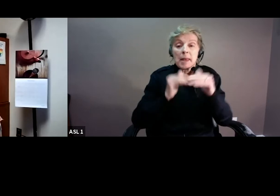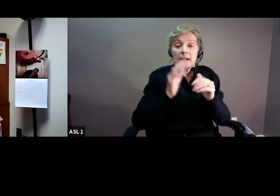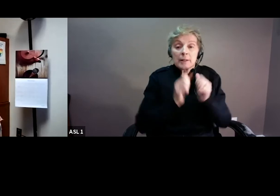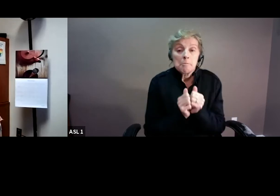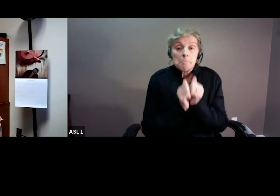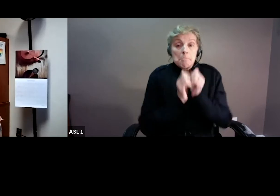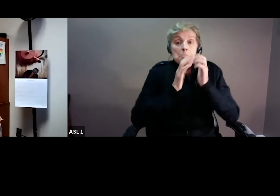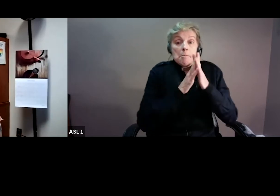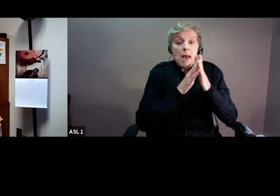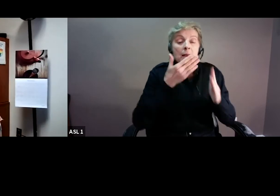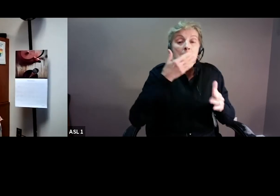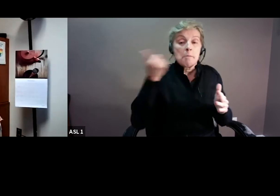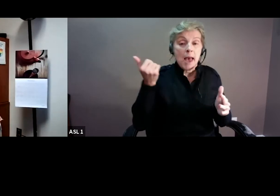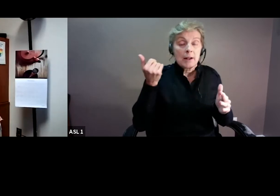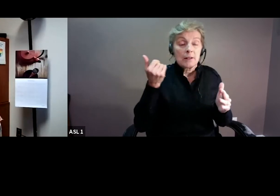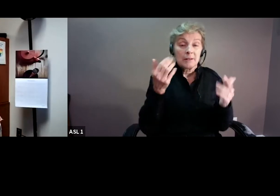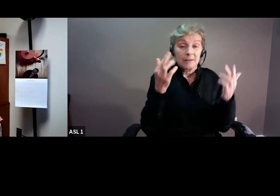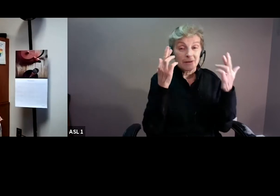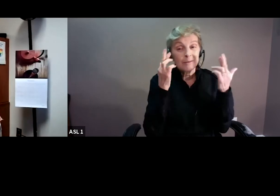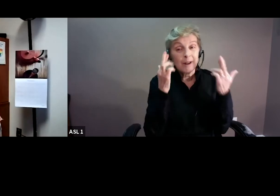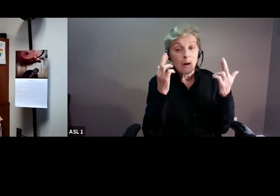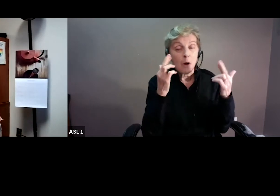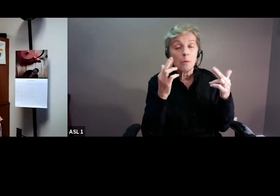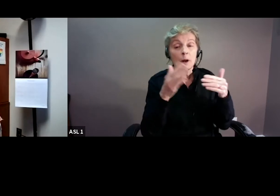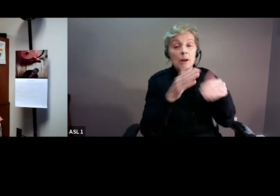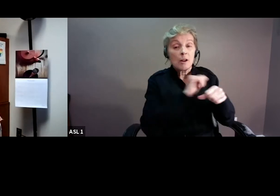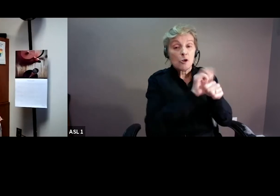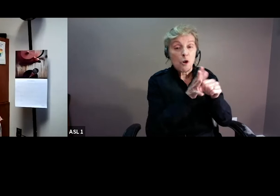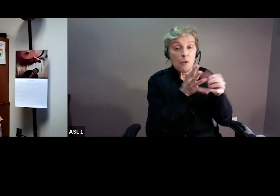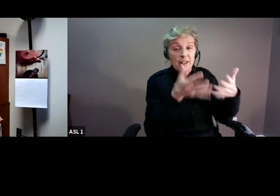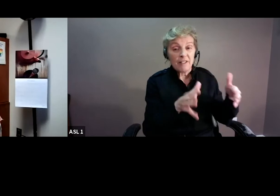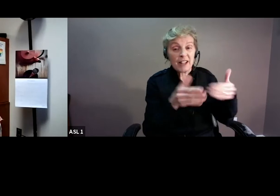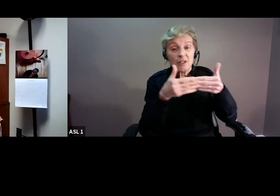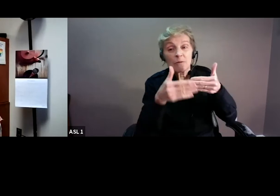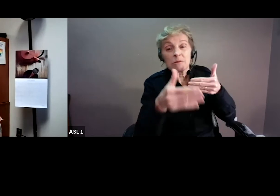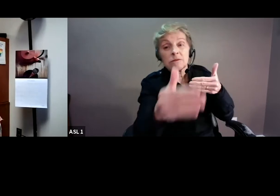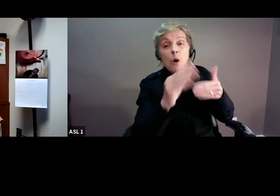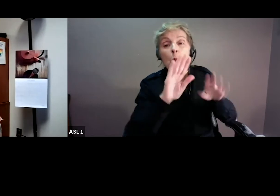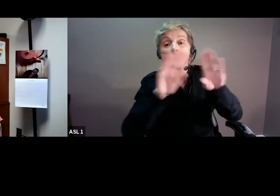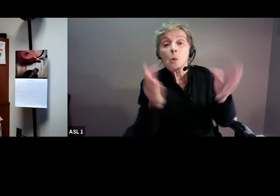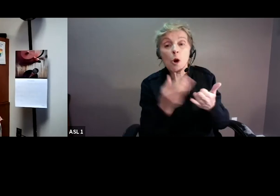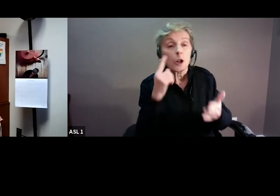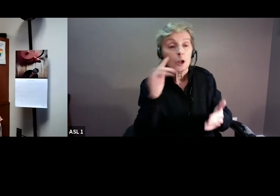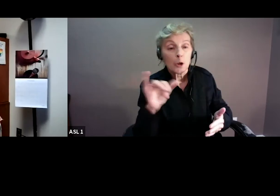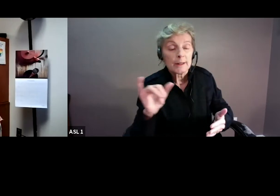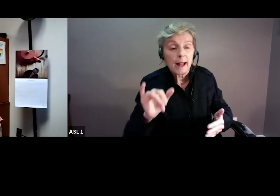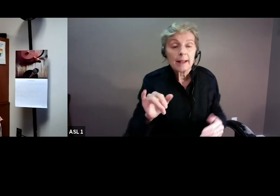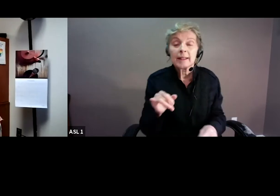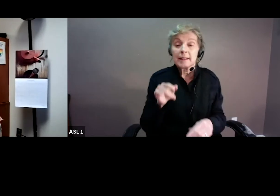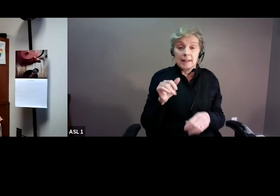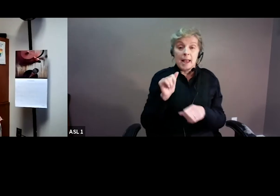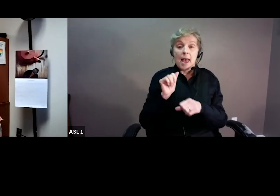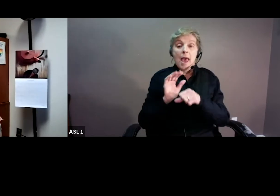vision of what our post-COVID world may look like. Ambassador Ray actually referred to what my grandmother would